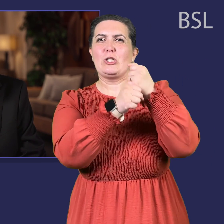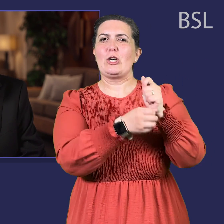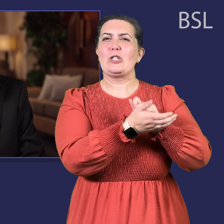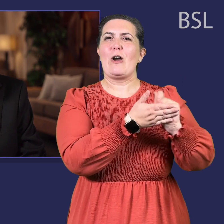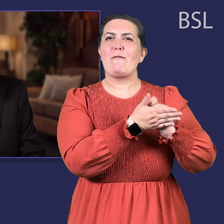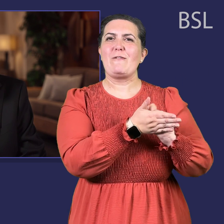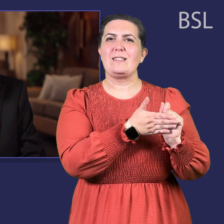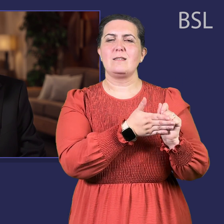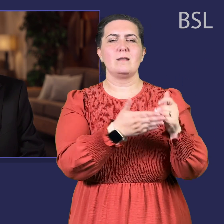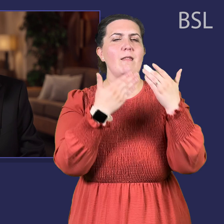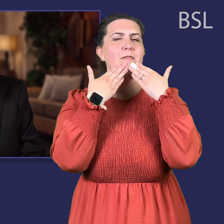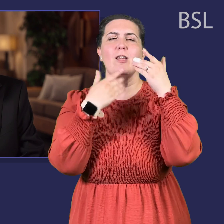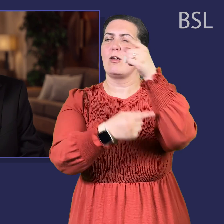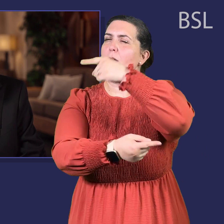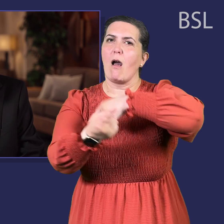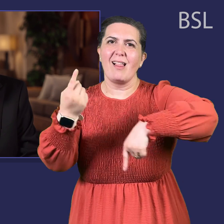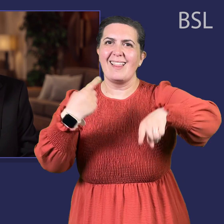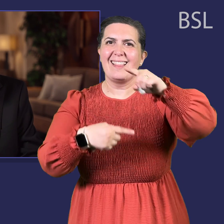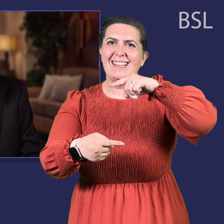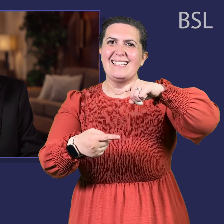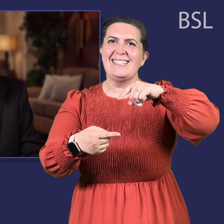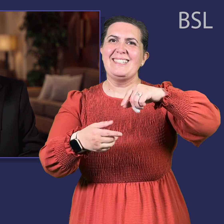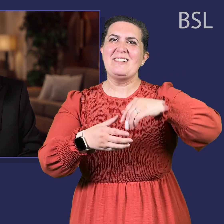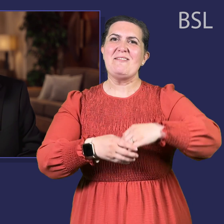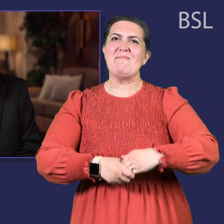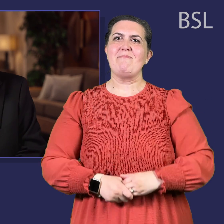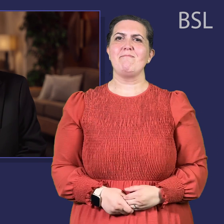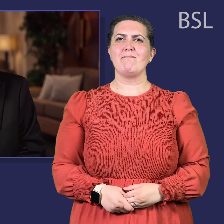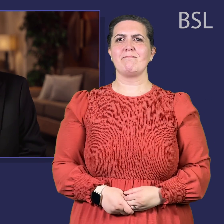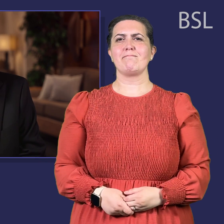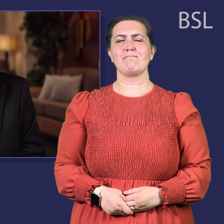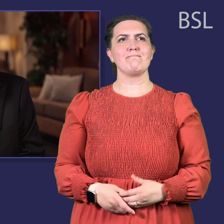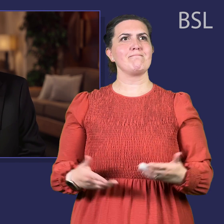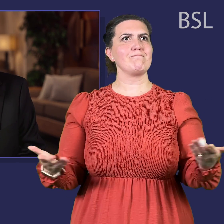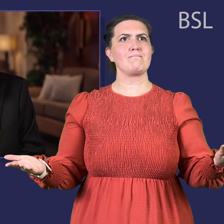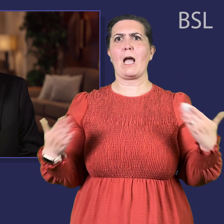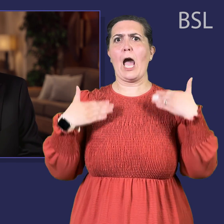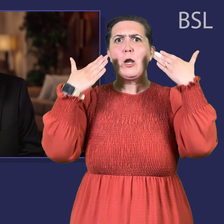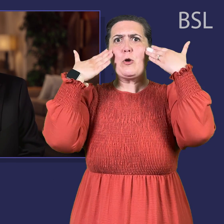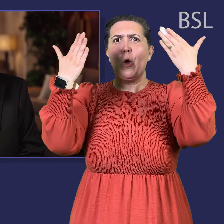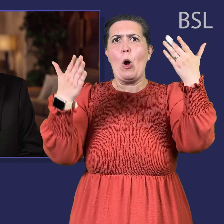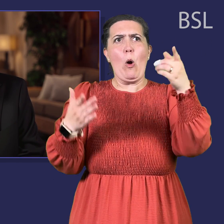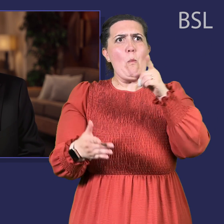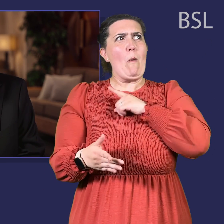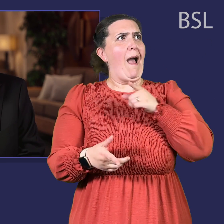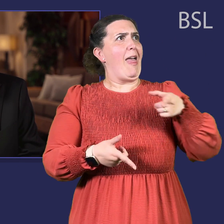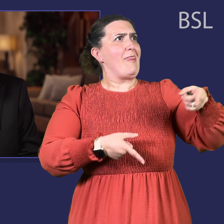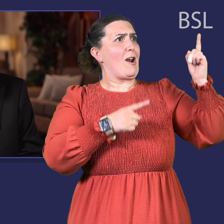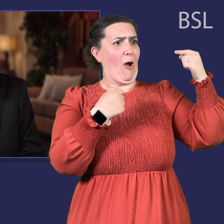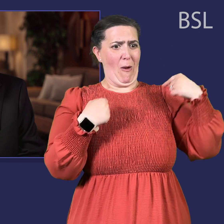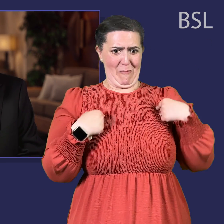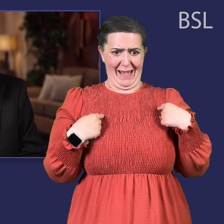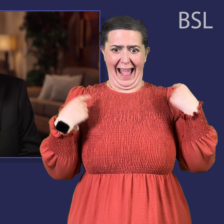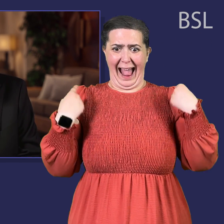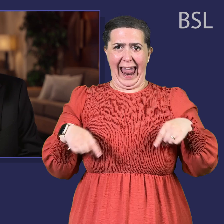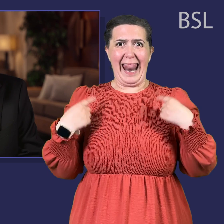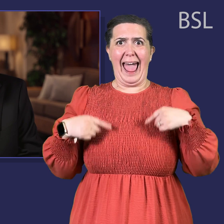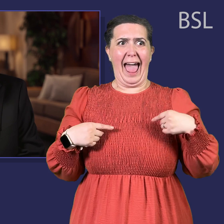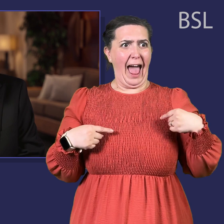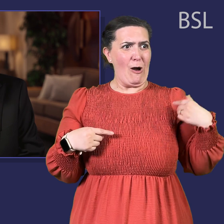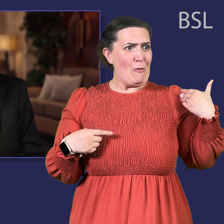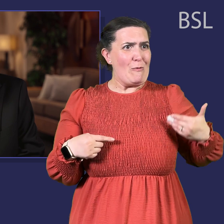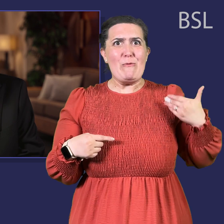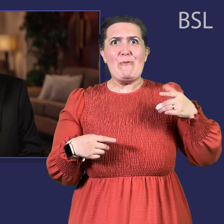church headquarters. Thank you all. I do not know why the Lord has allowed me